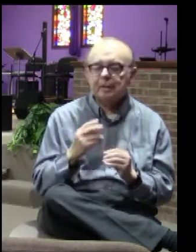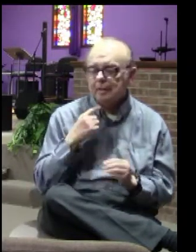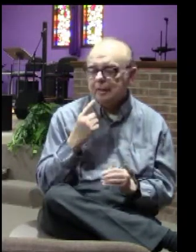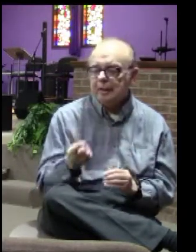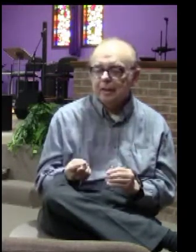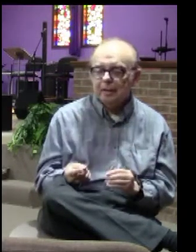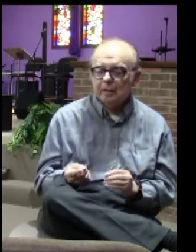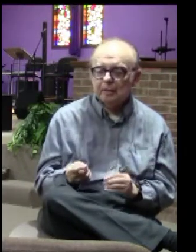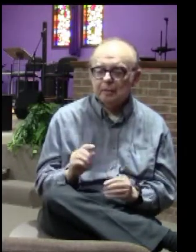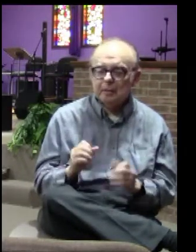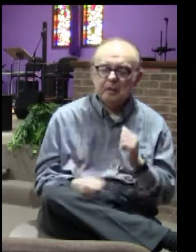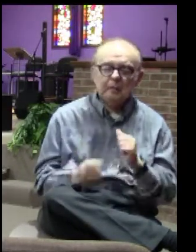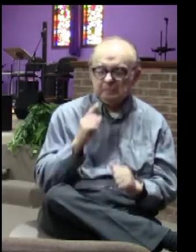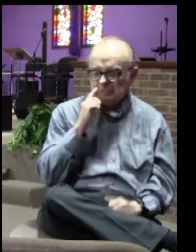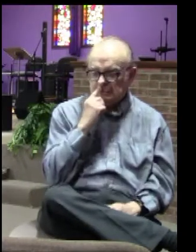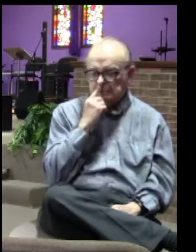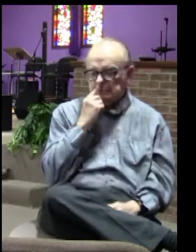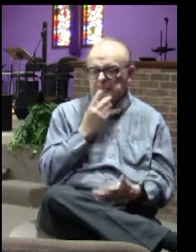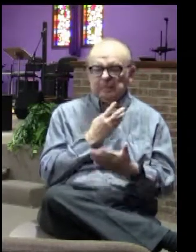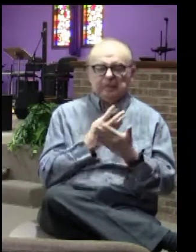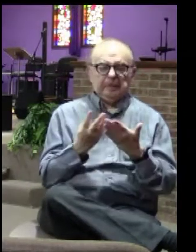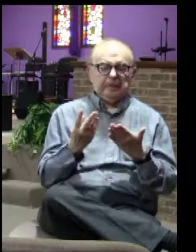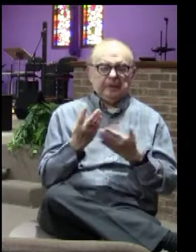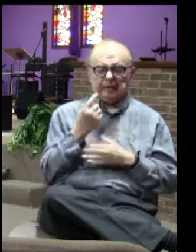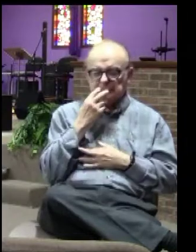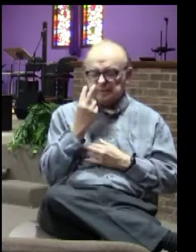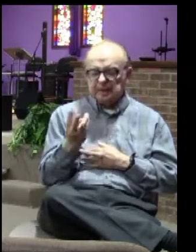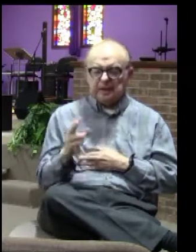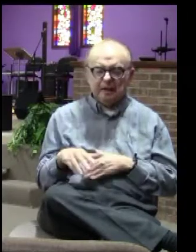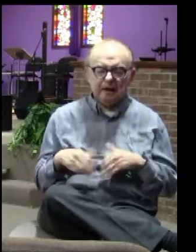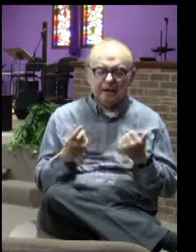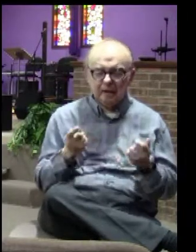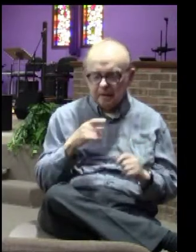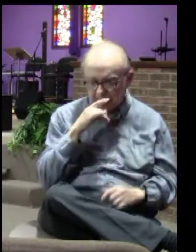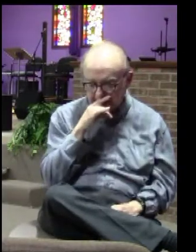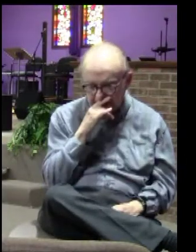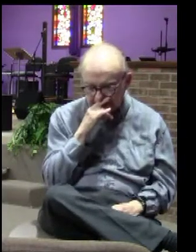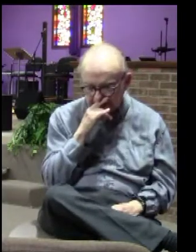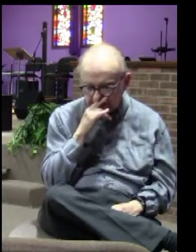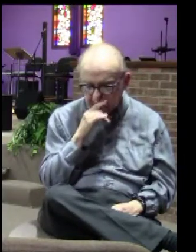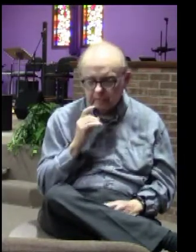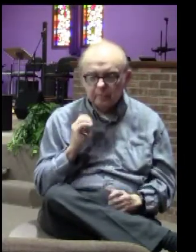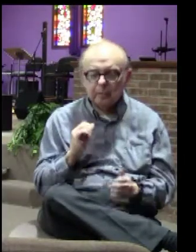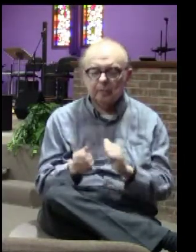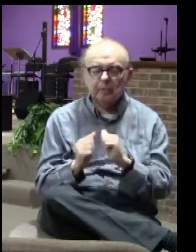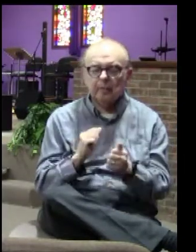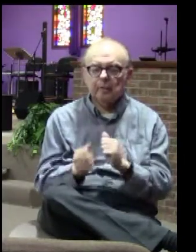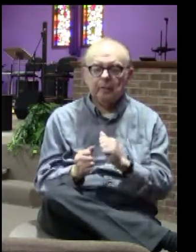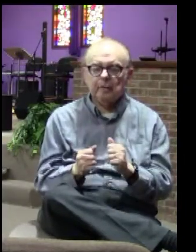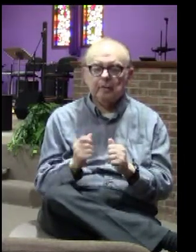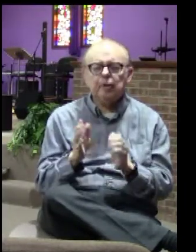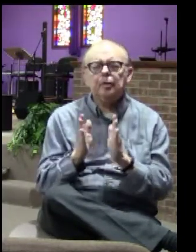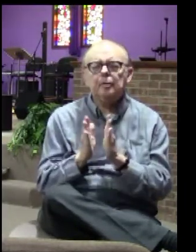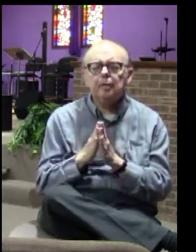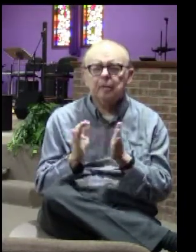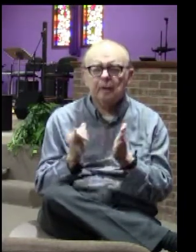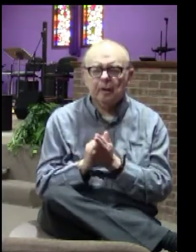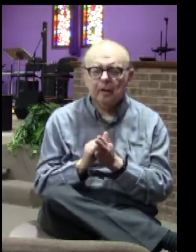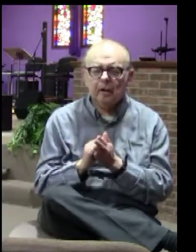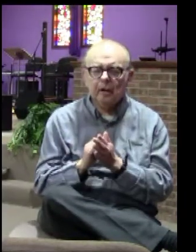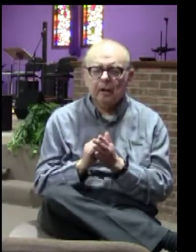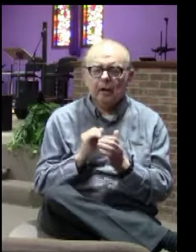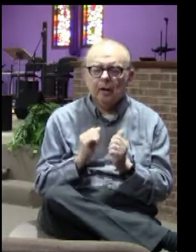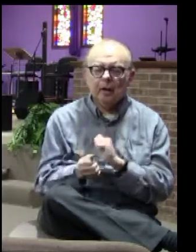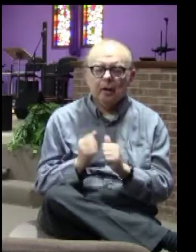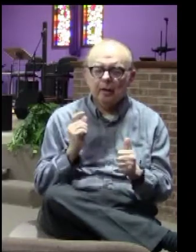that is the most boringest thing I've ever seen in my life. When your kids ran track, you prayed that they ran